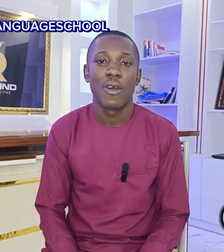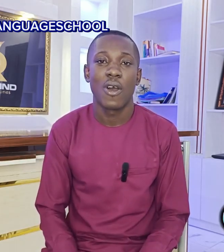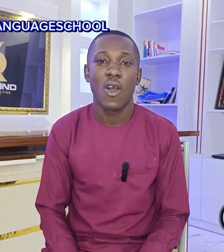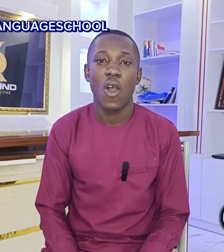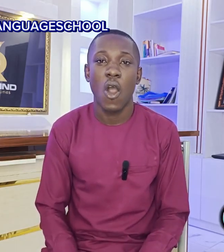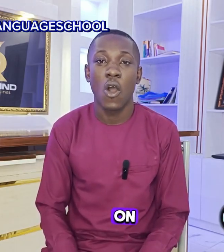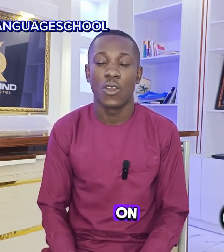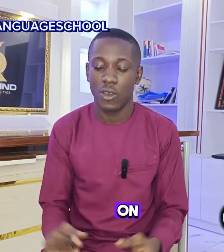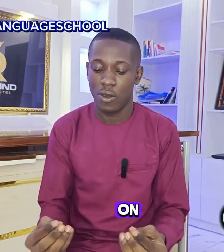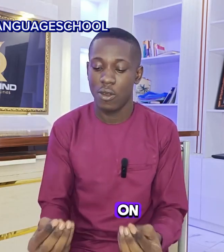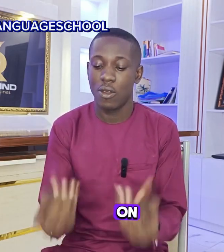on